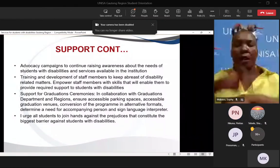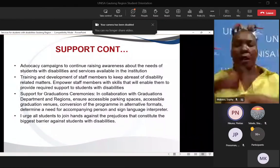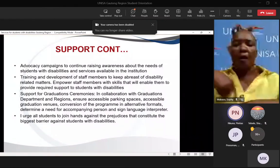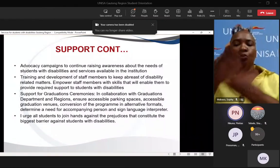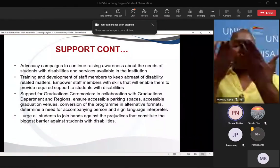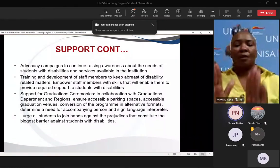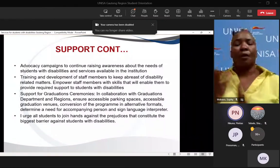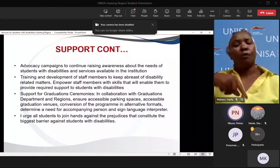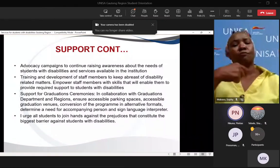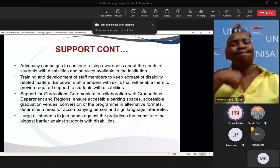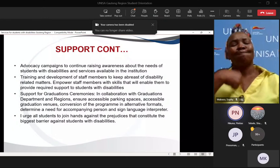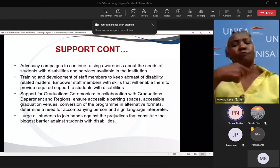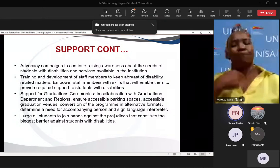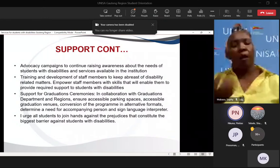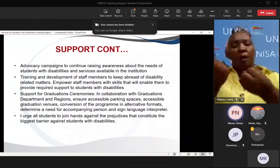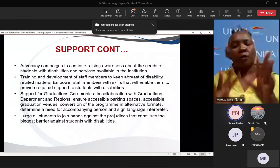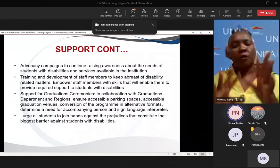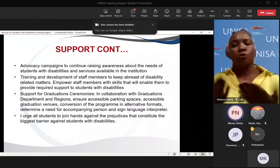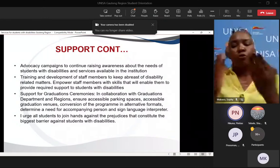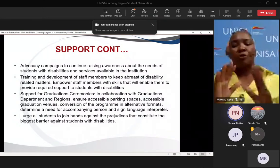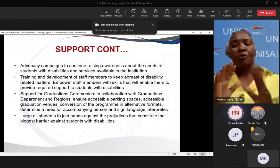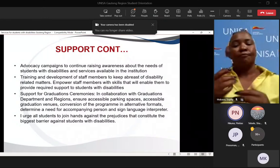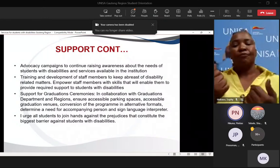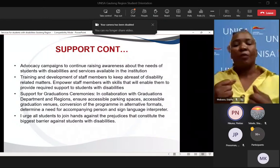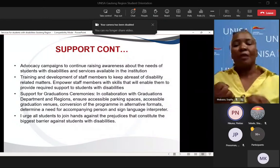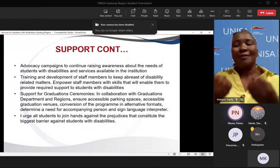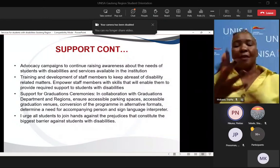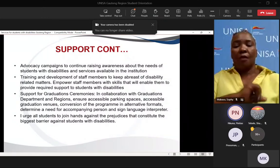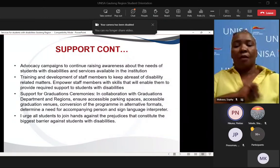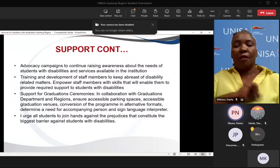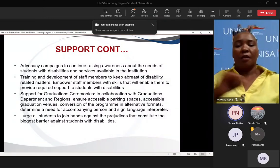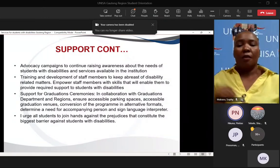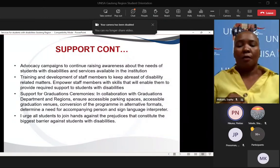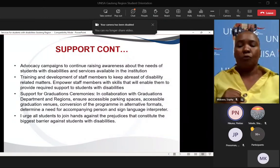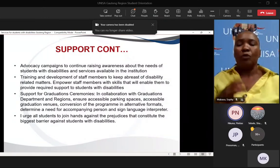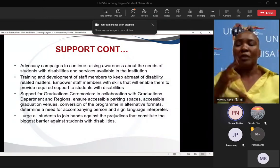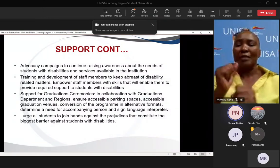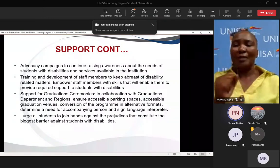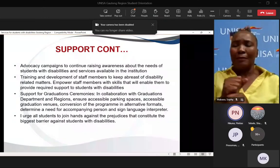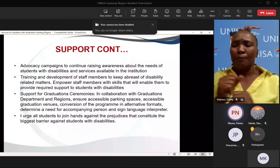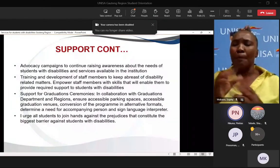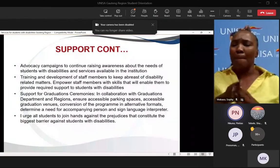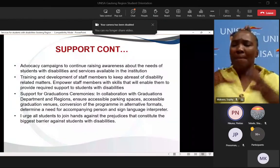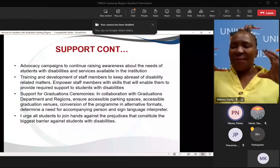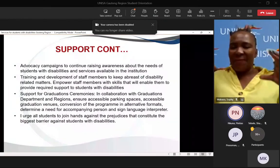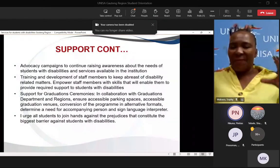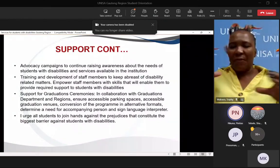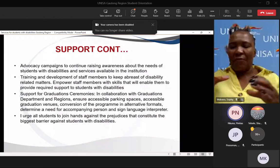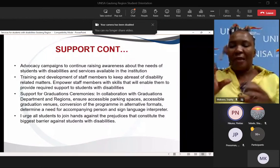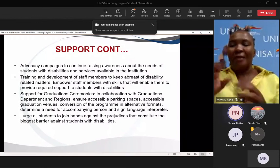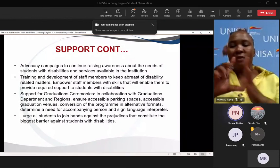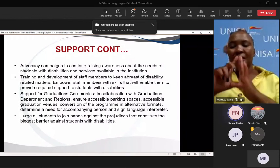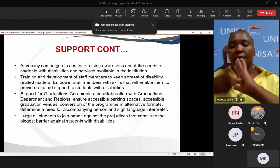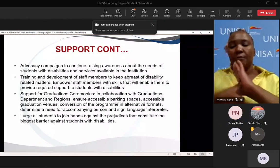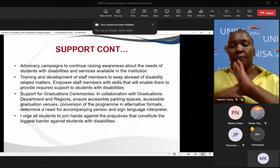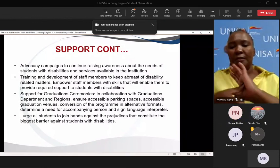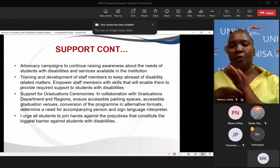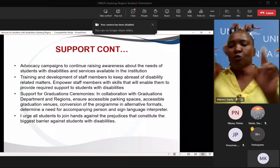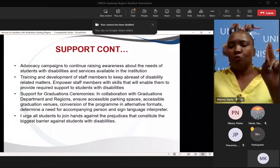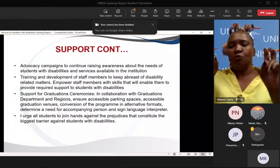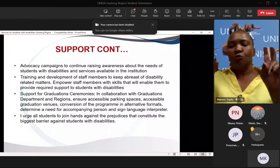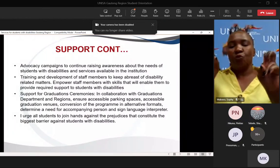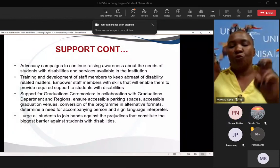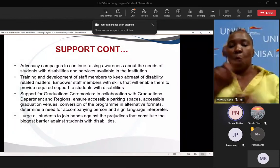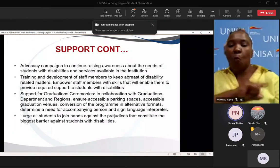and we also provide training to our colleagues to keep our parents with disability related matters uh